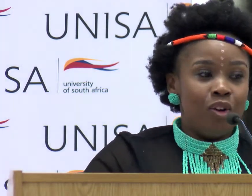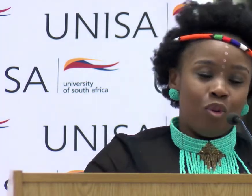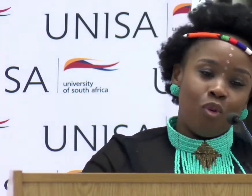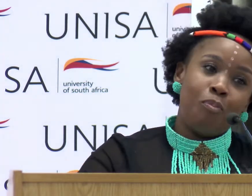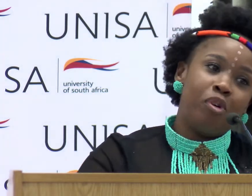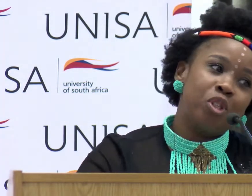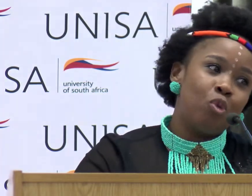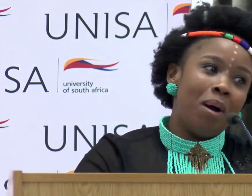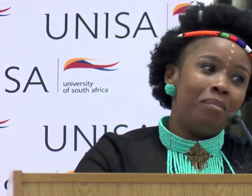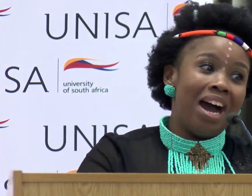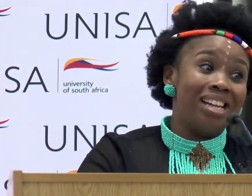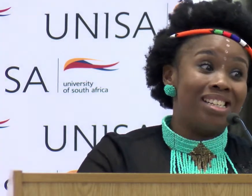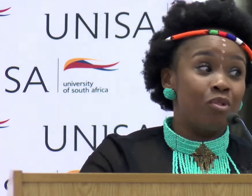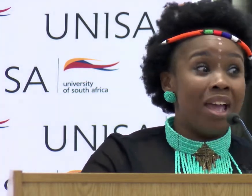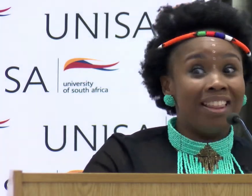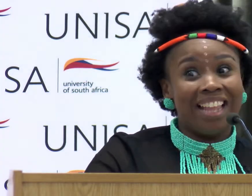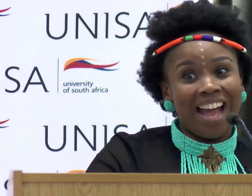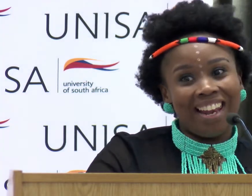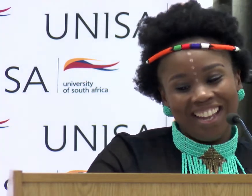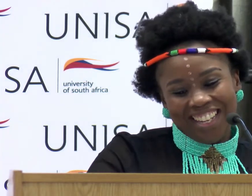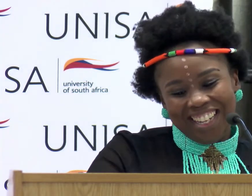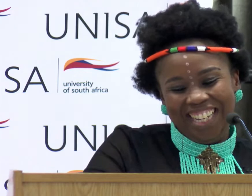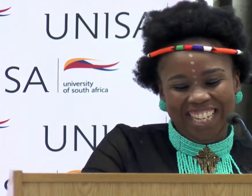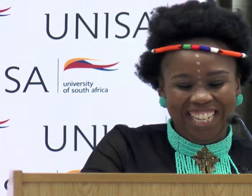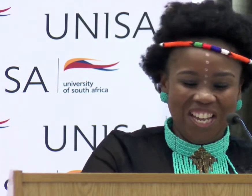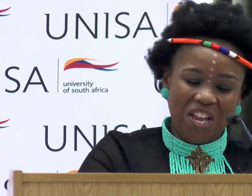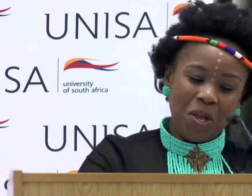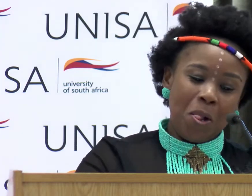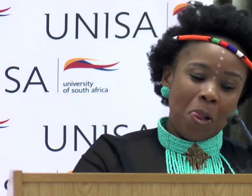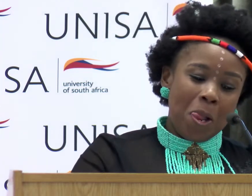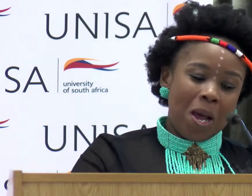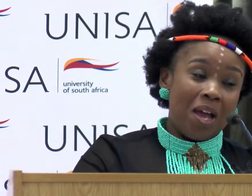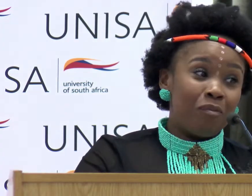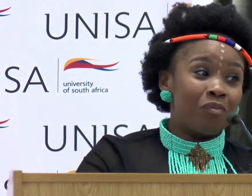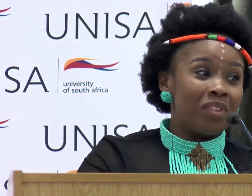bengasabaweli uboss wam athi uyadlala.